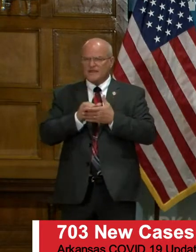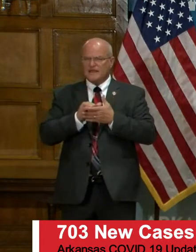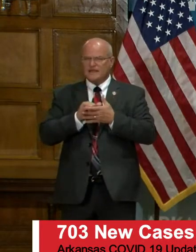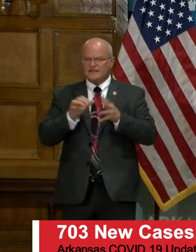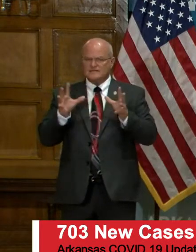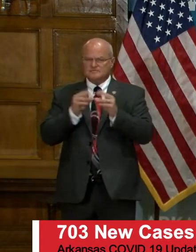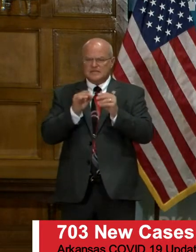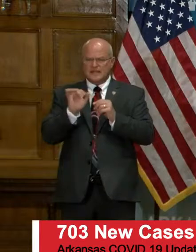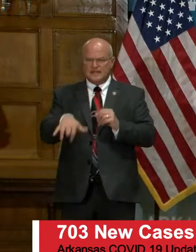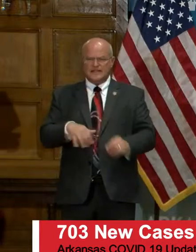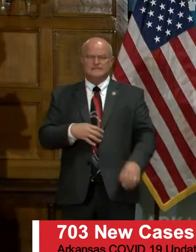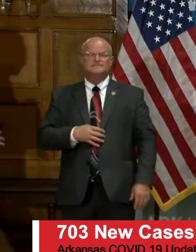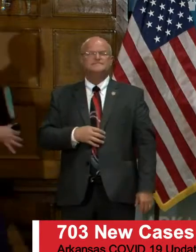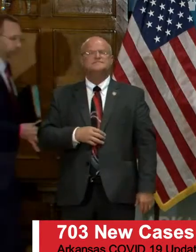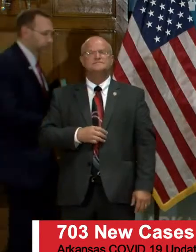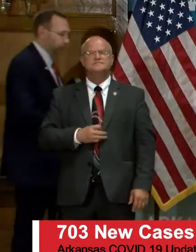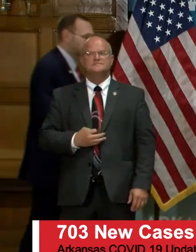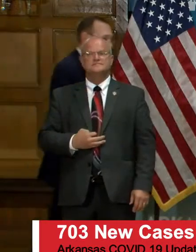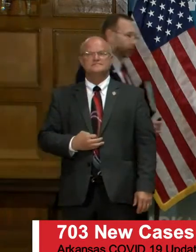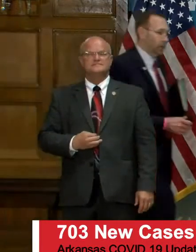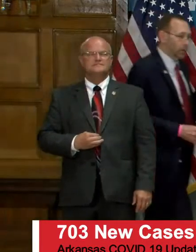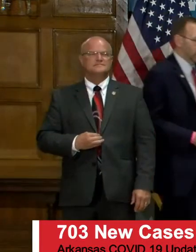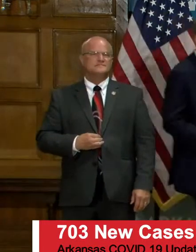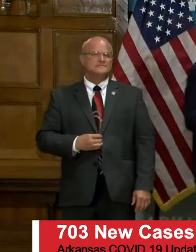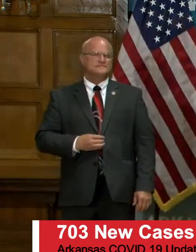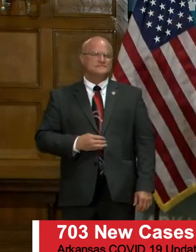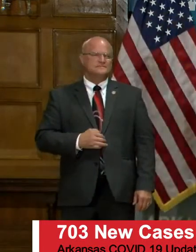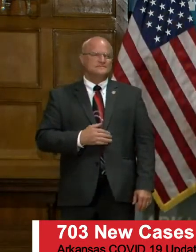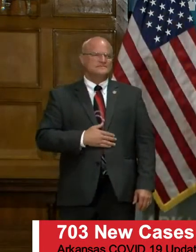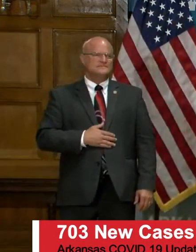about gatherings like that?